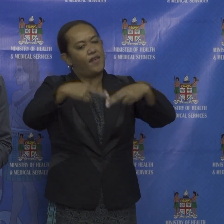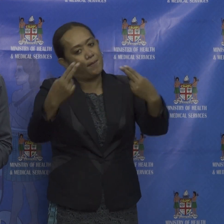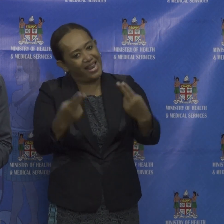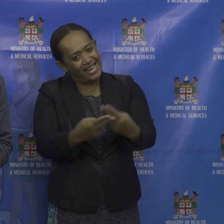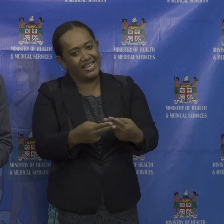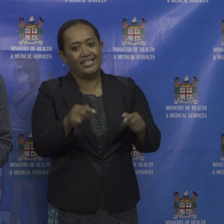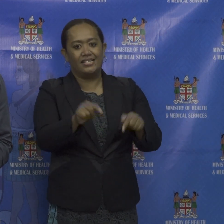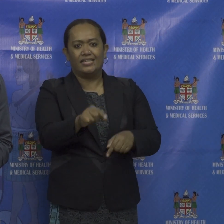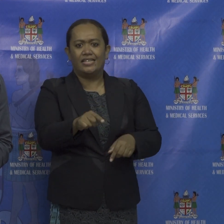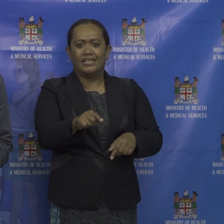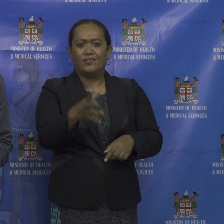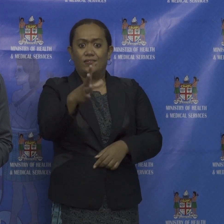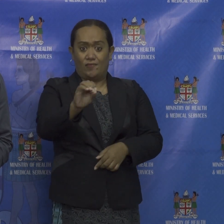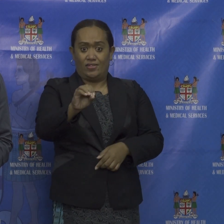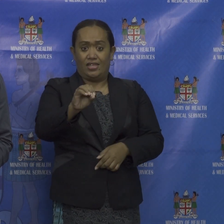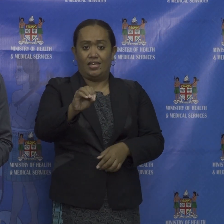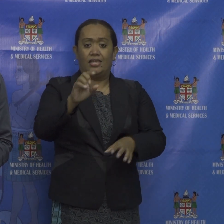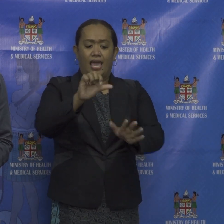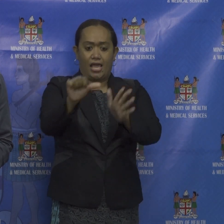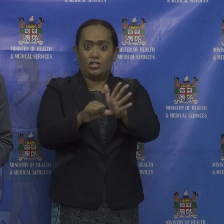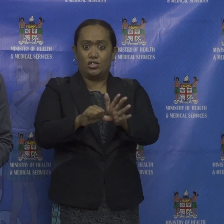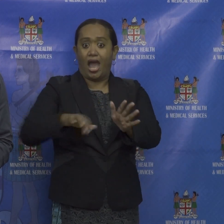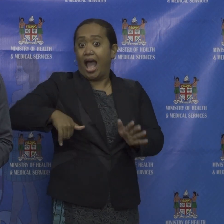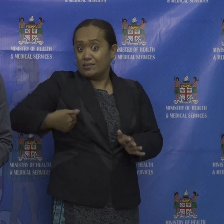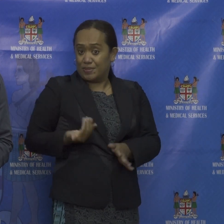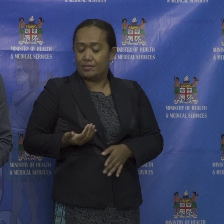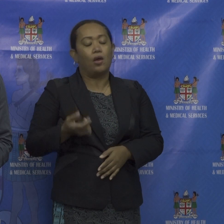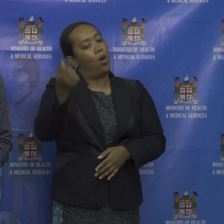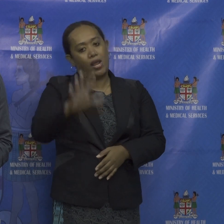for COVID-19. He